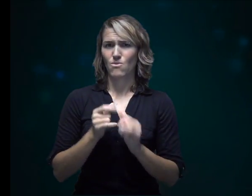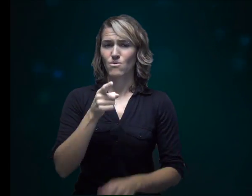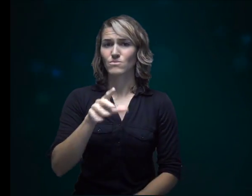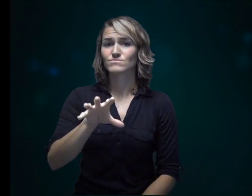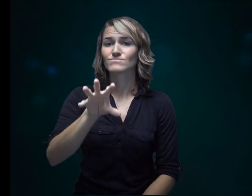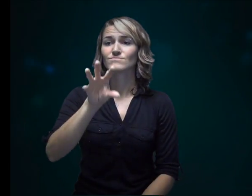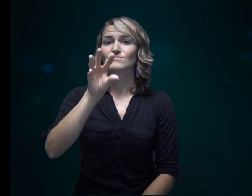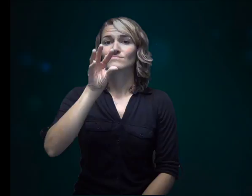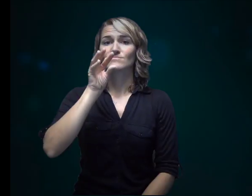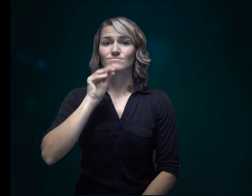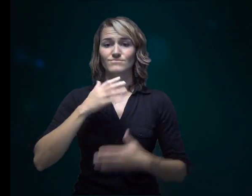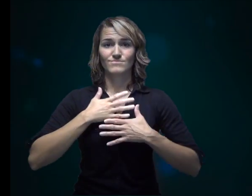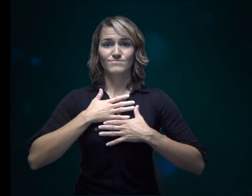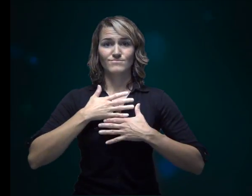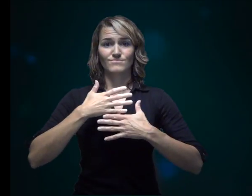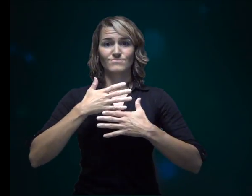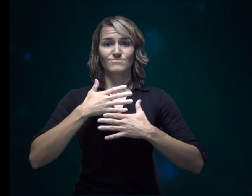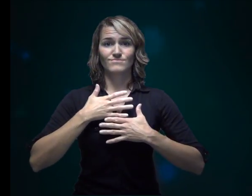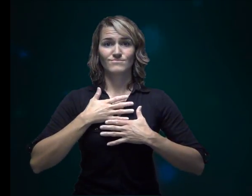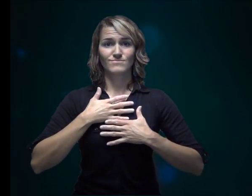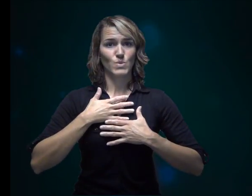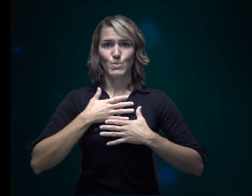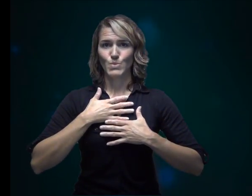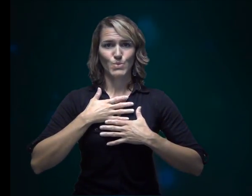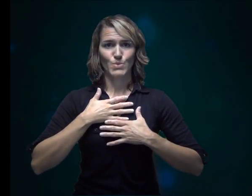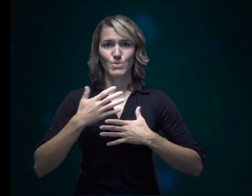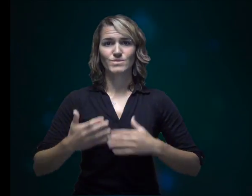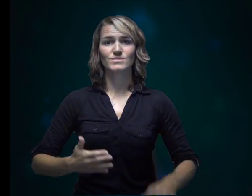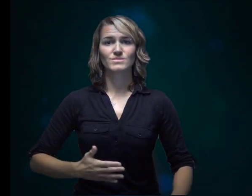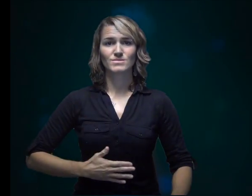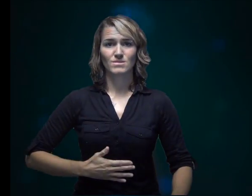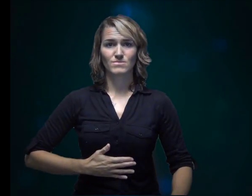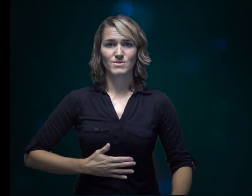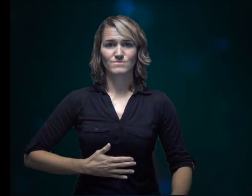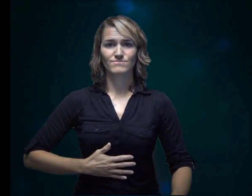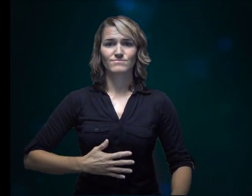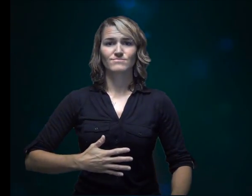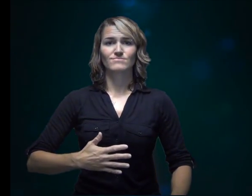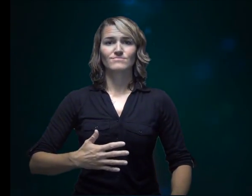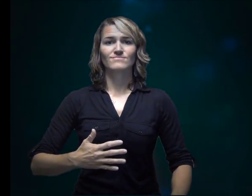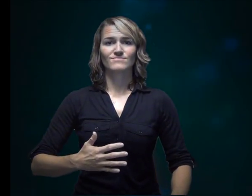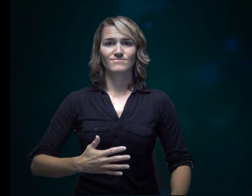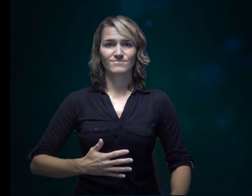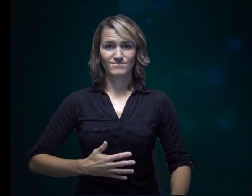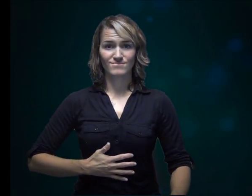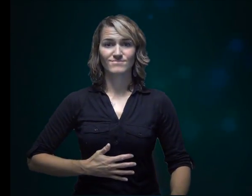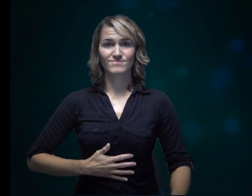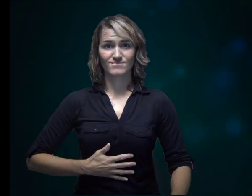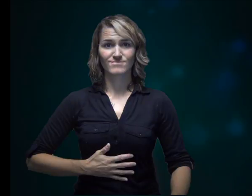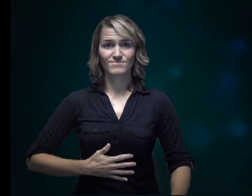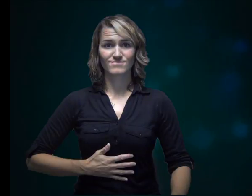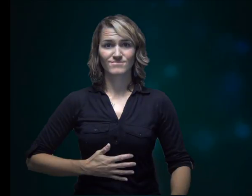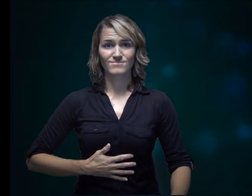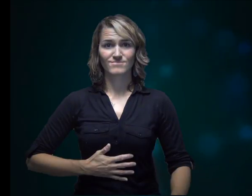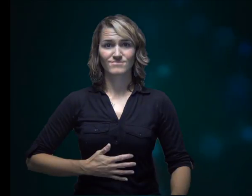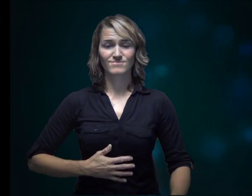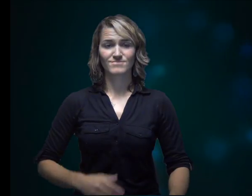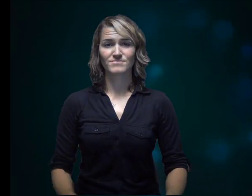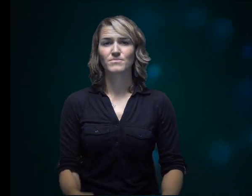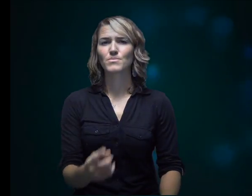can improve our wellness, our mindfulness. We can breathe mindfully by breathing deeply. Watch this example and see if